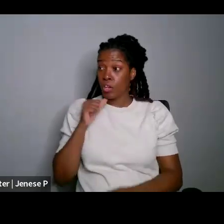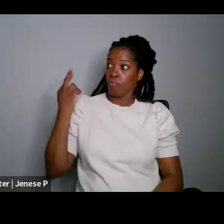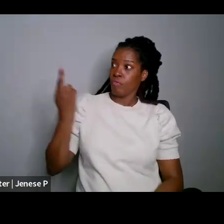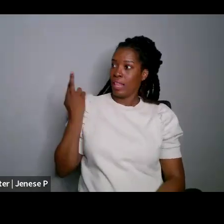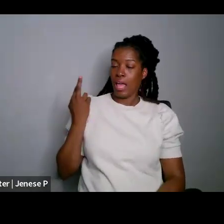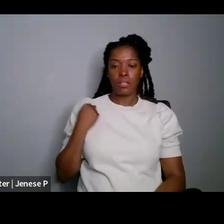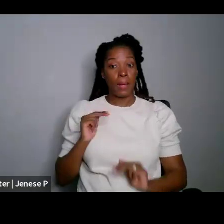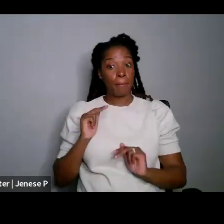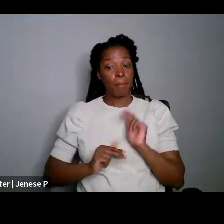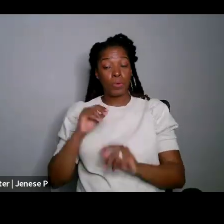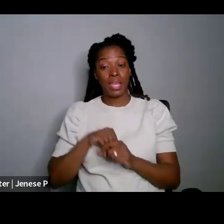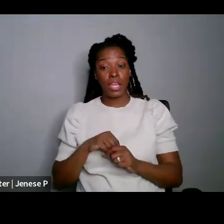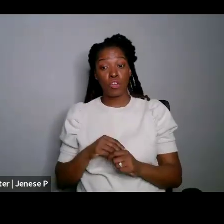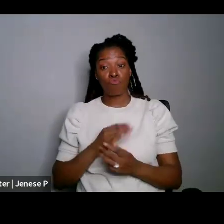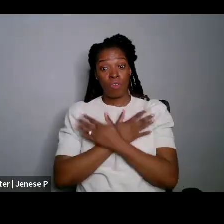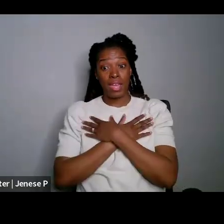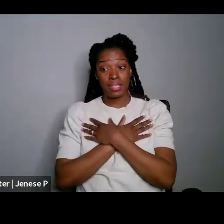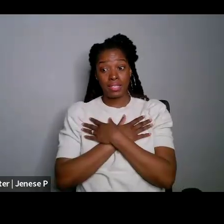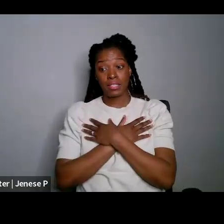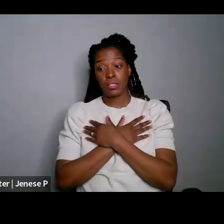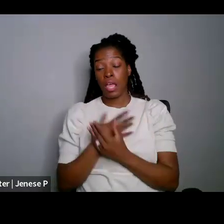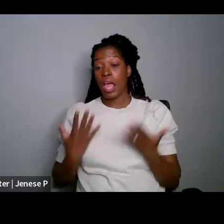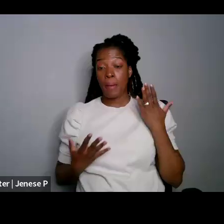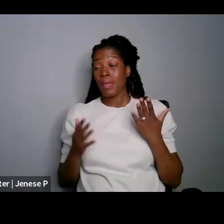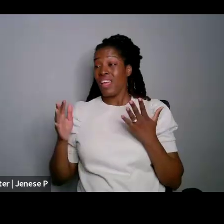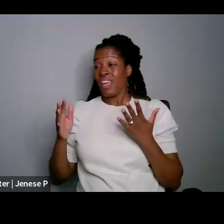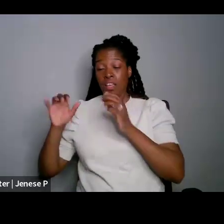rest, I might find myself scrolling social media.